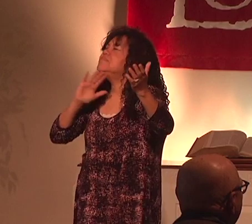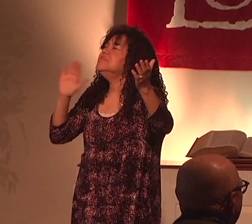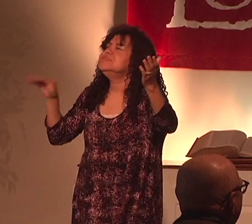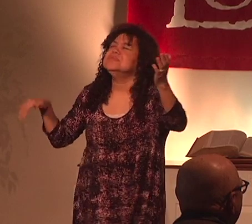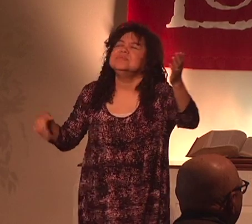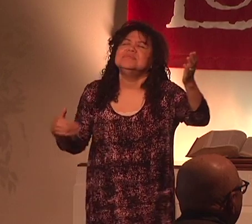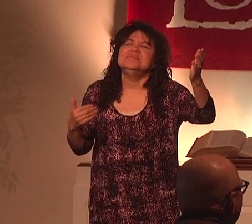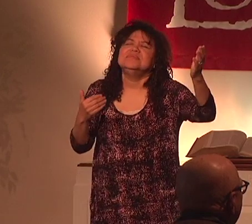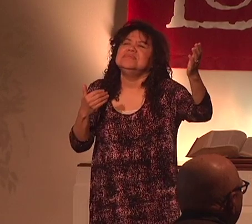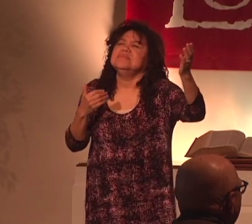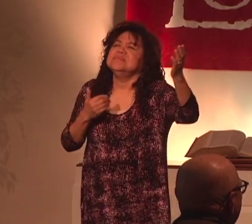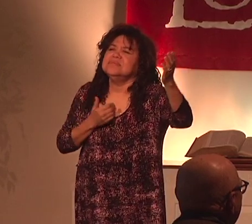my soul